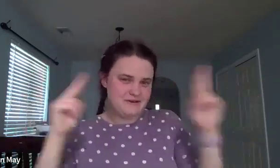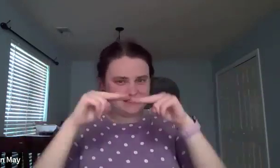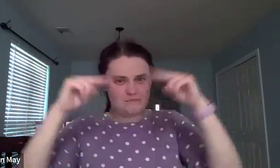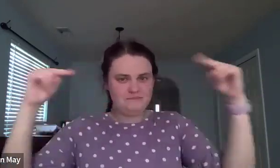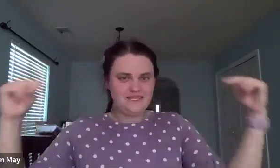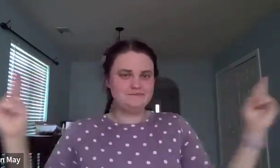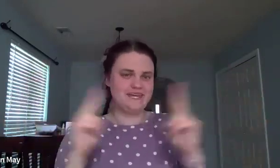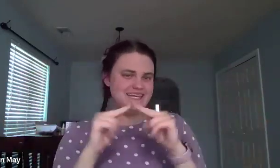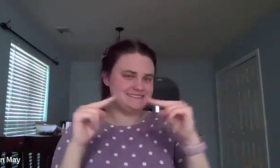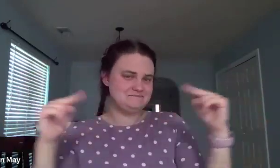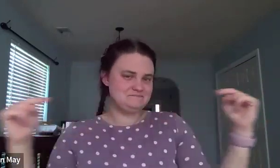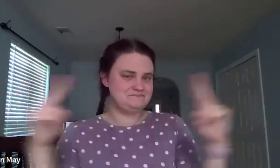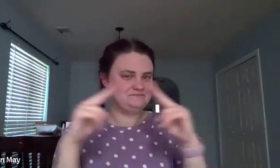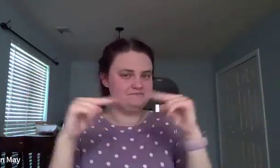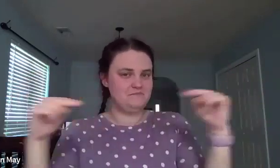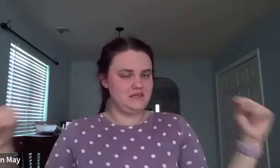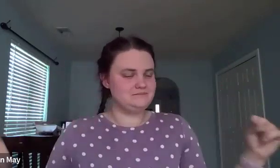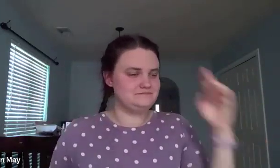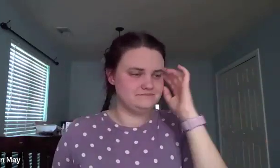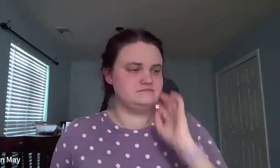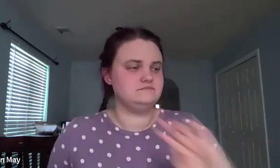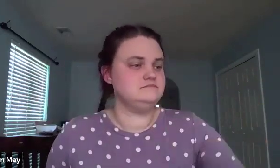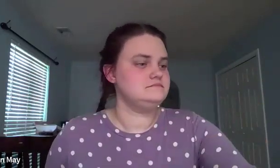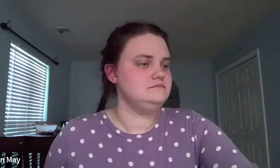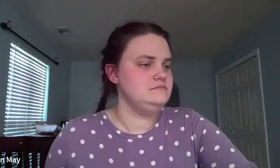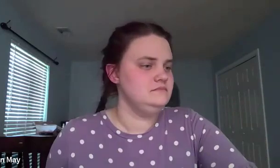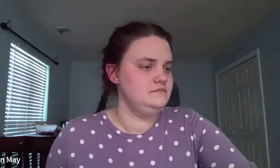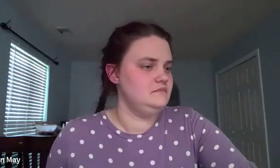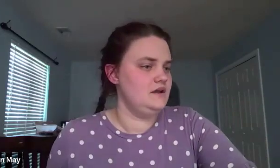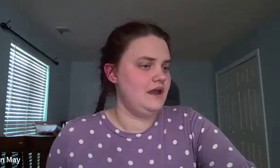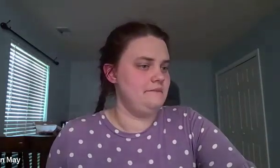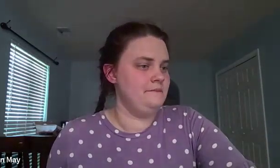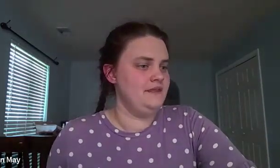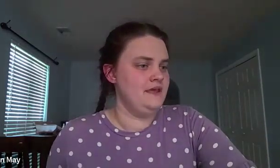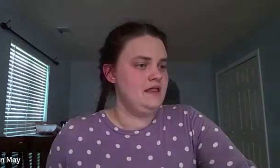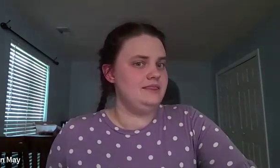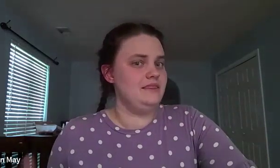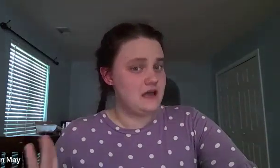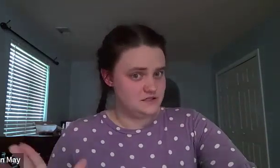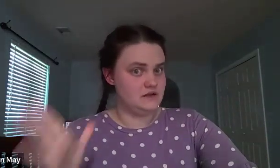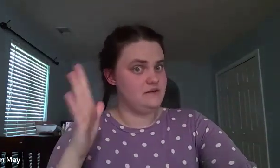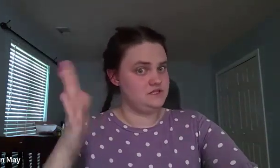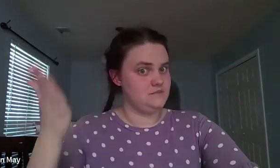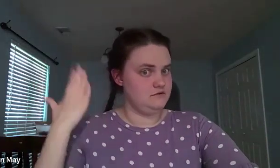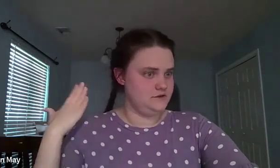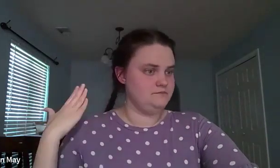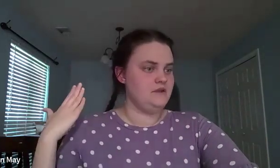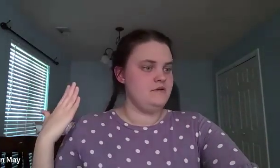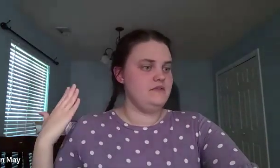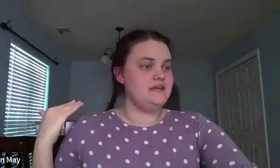it gets all bumpy. Bacon. Bacon. Okay. Last one, and then we'll stop and review. Then the next